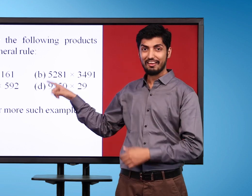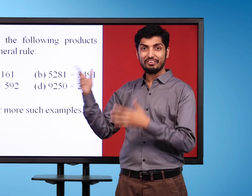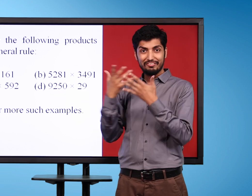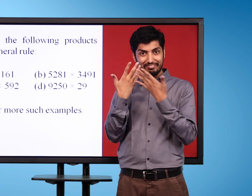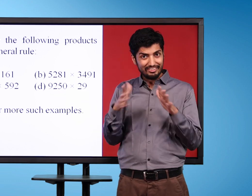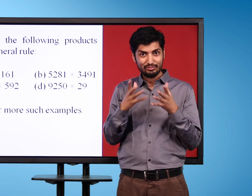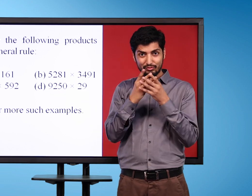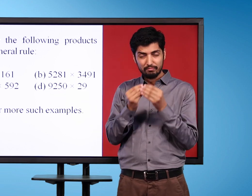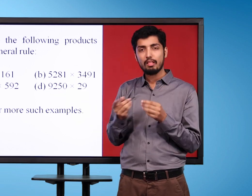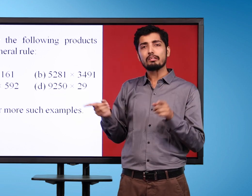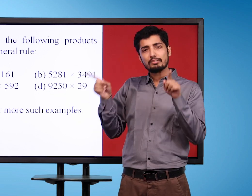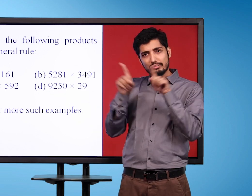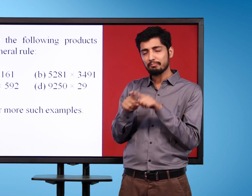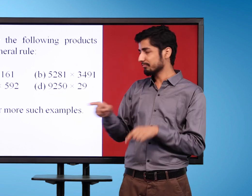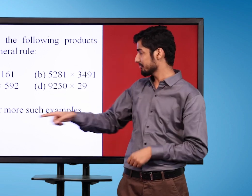Make 4 more such examples.